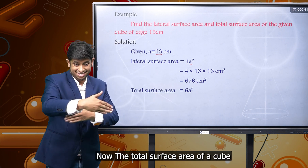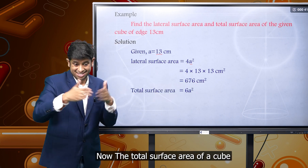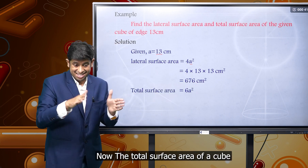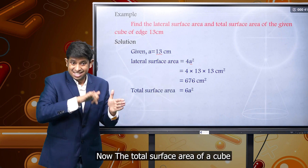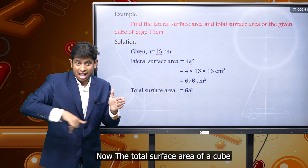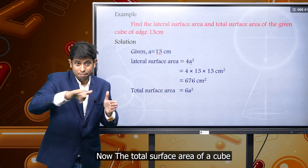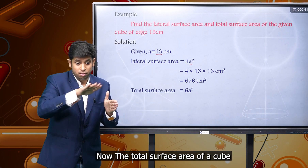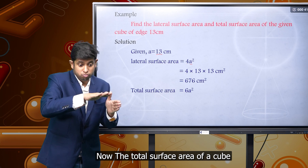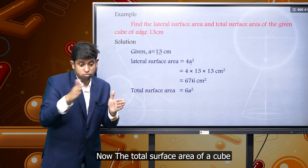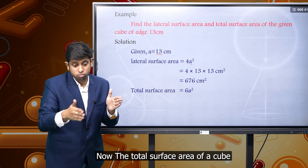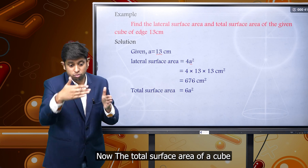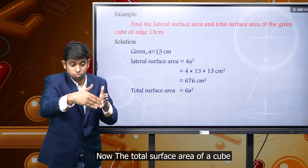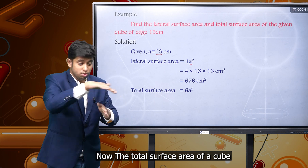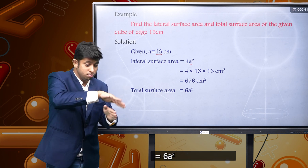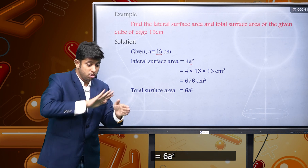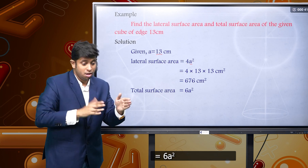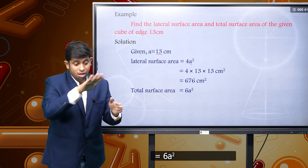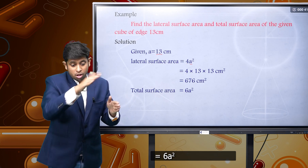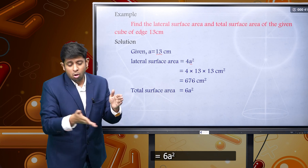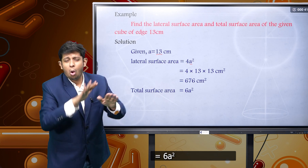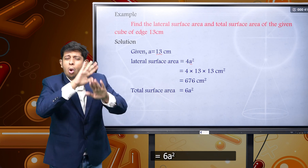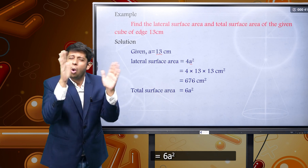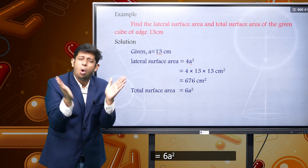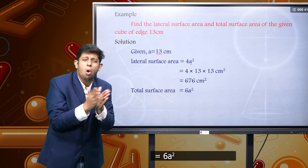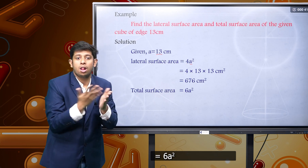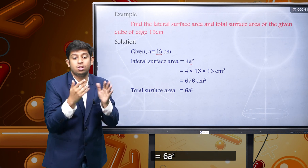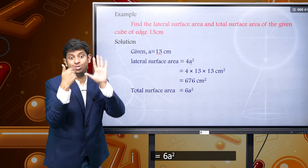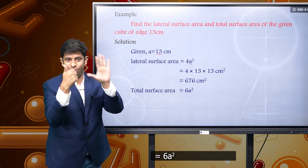Now, the total surface area of a cube is equal to 6a square.